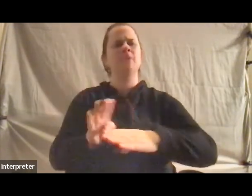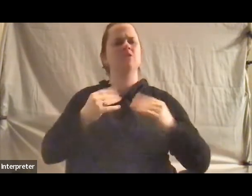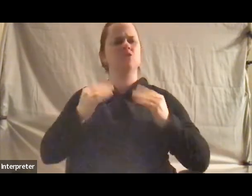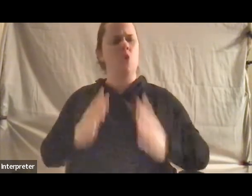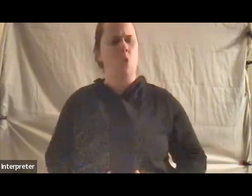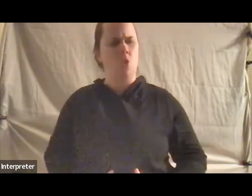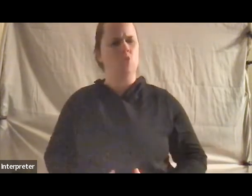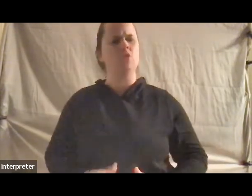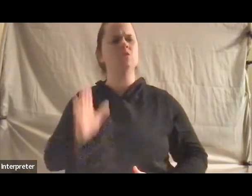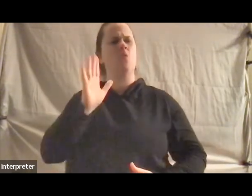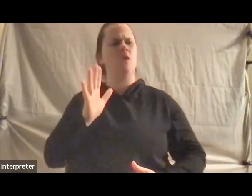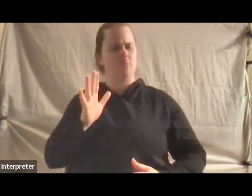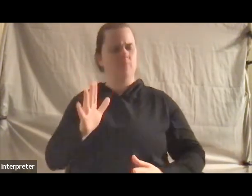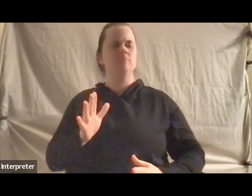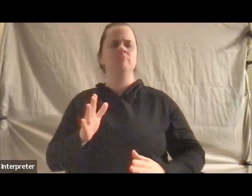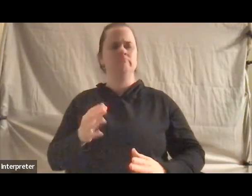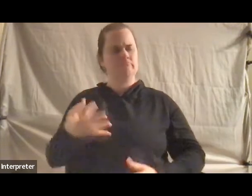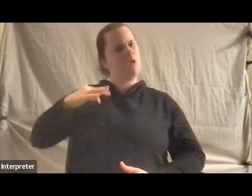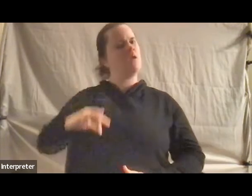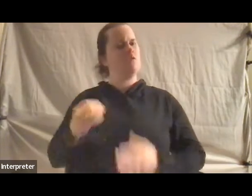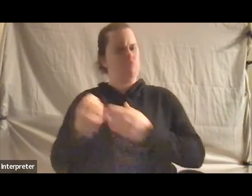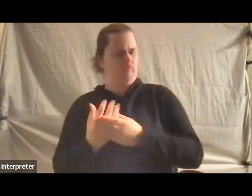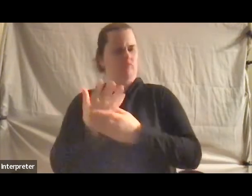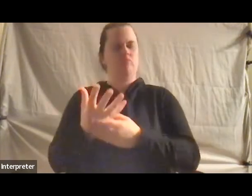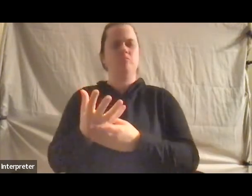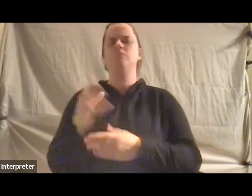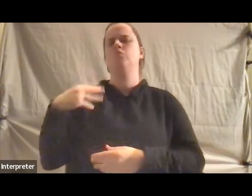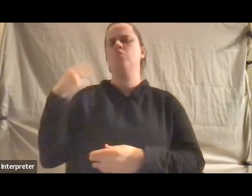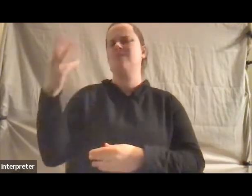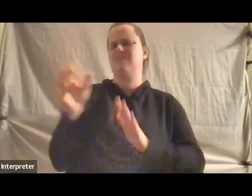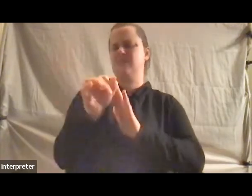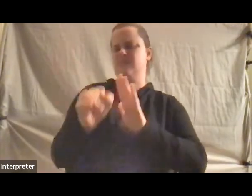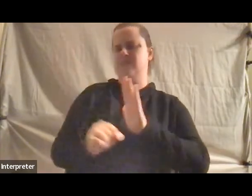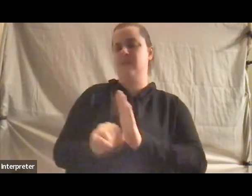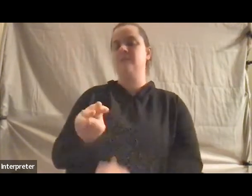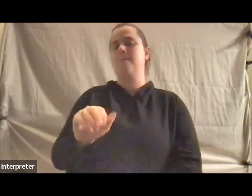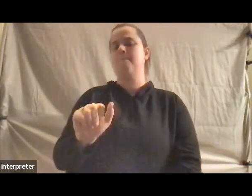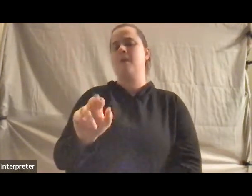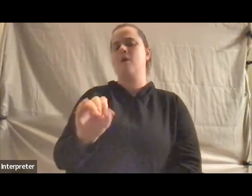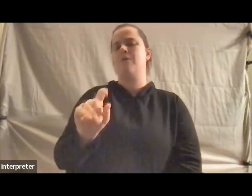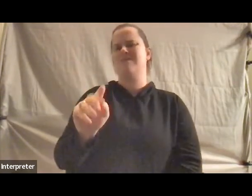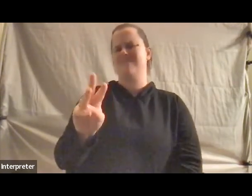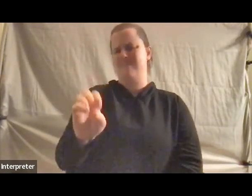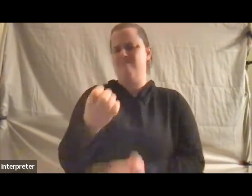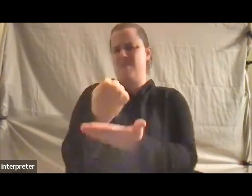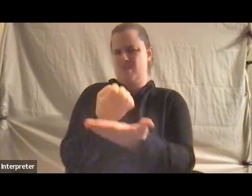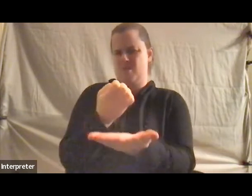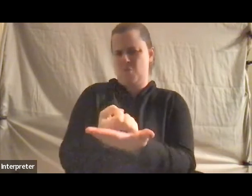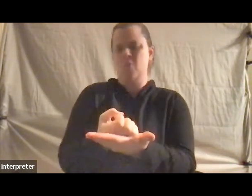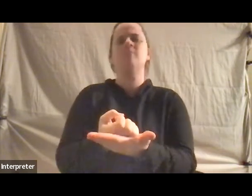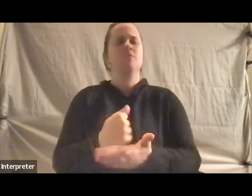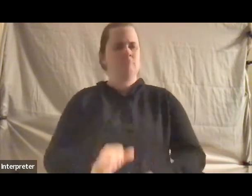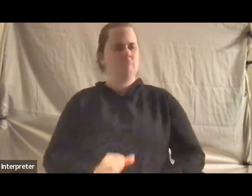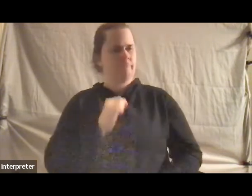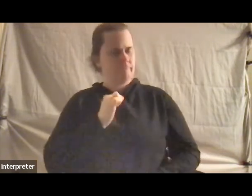here locally. Washington State's maritime economy is uniquely poised to assert itself as a global leader in